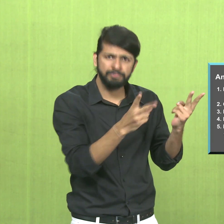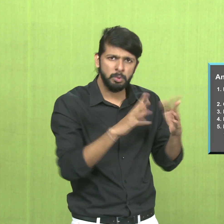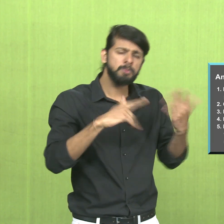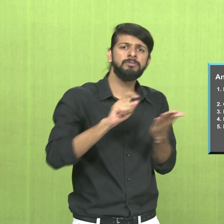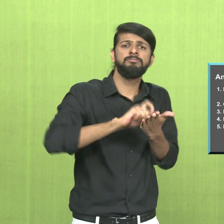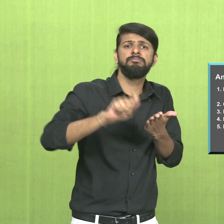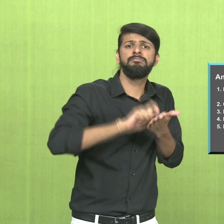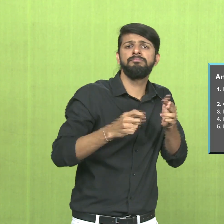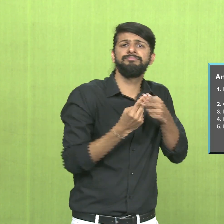a poet,